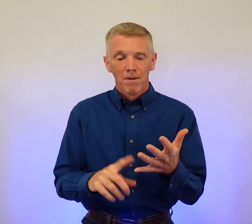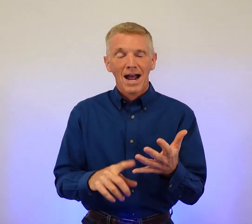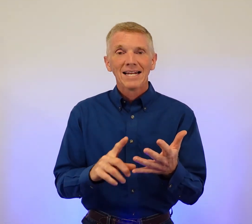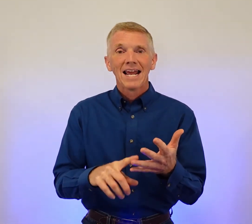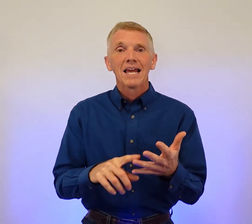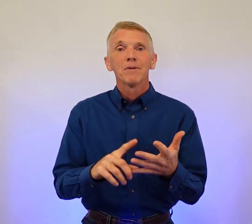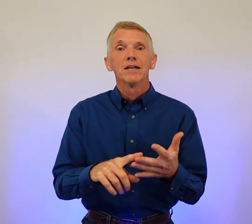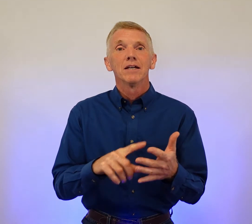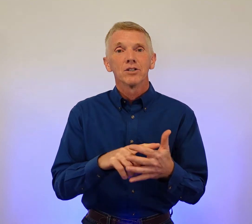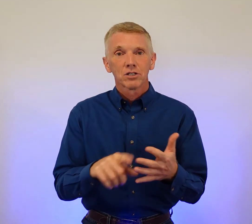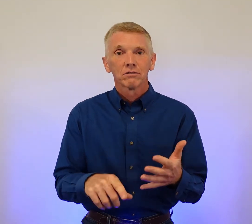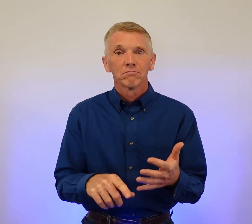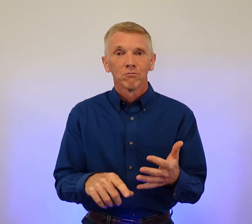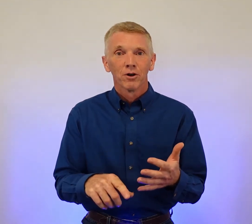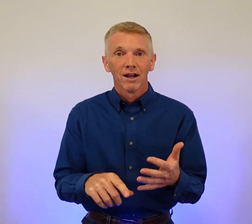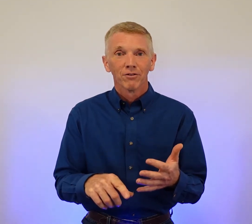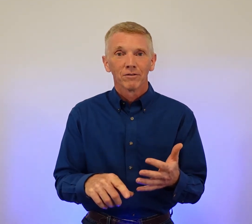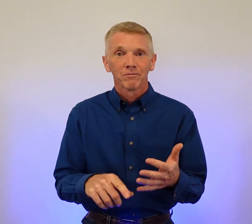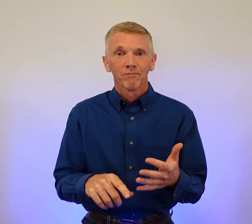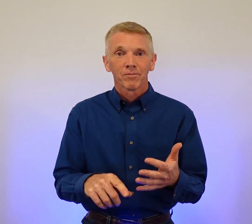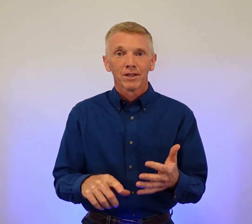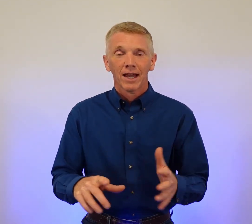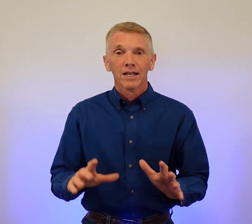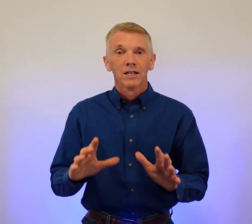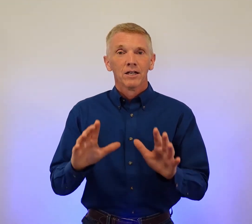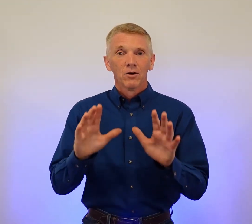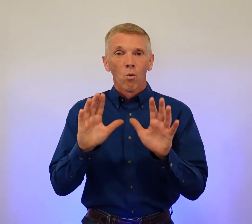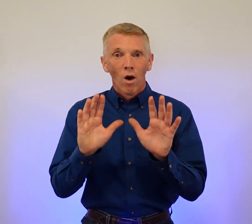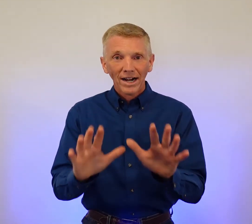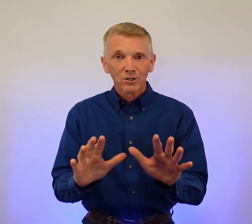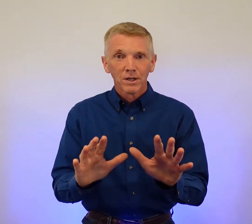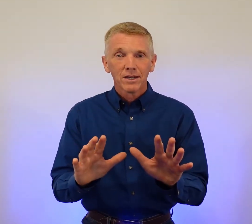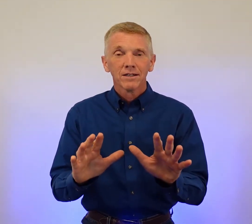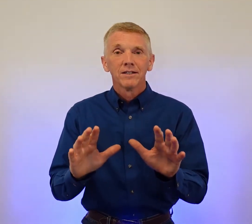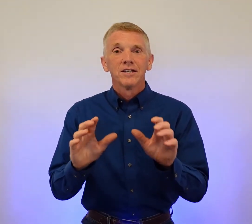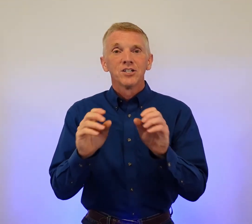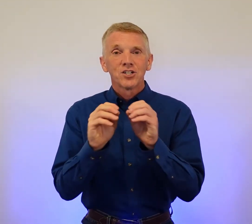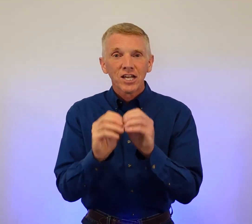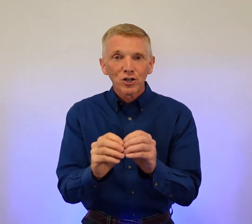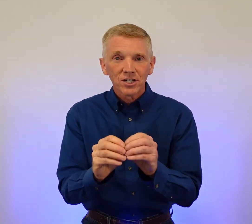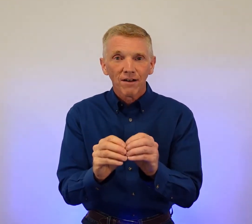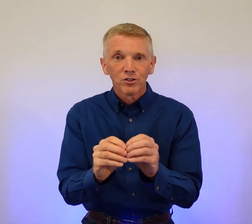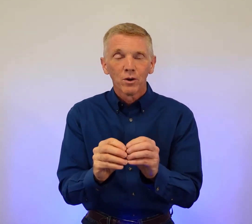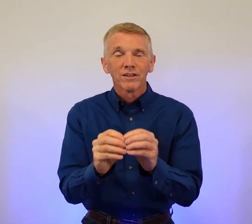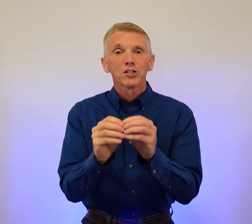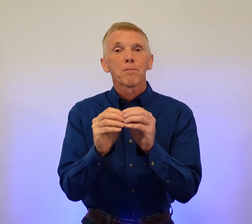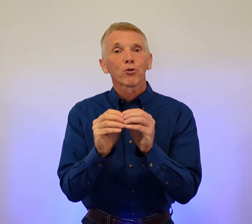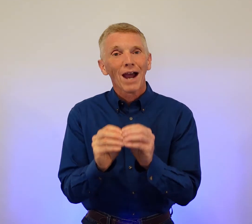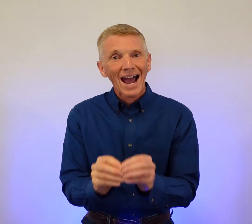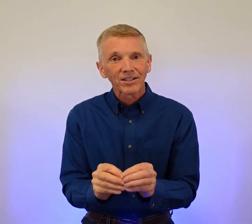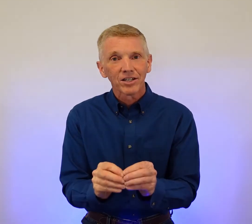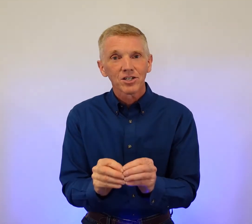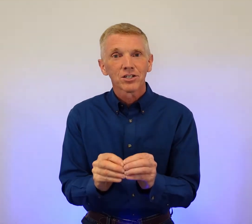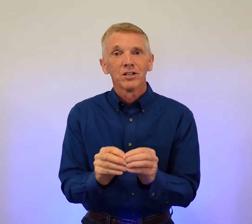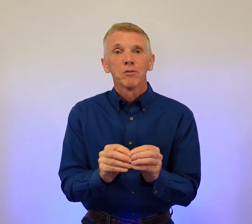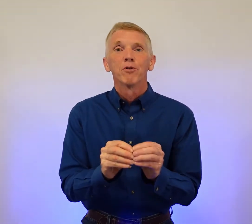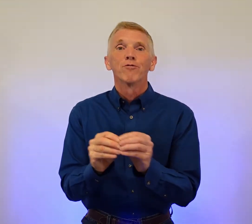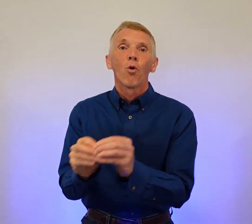my name is whatever. Okay? Watch me. See yourself doing this. Practice before you get